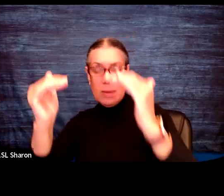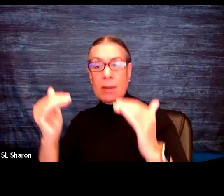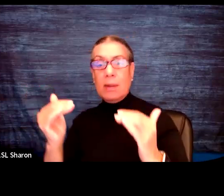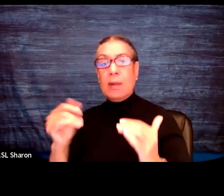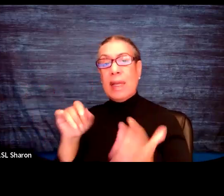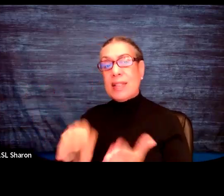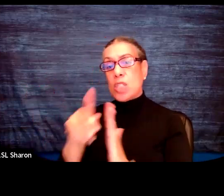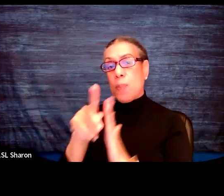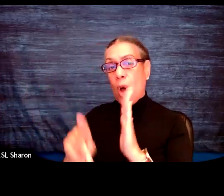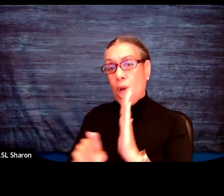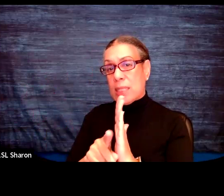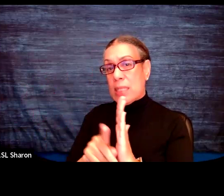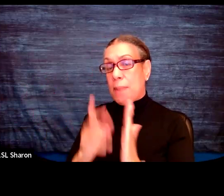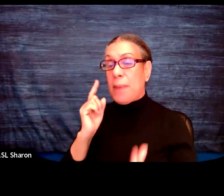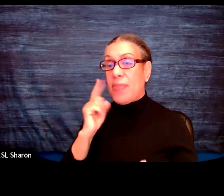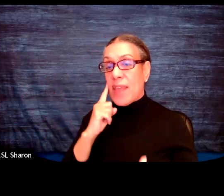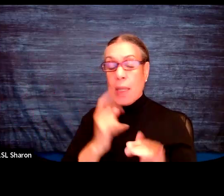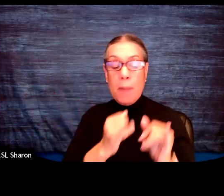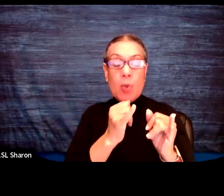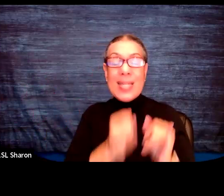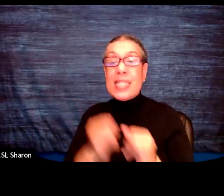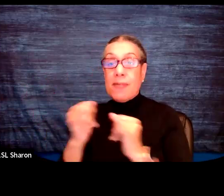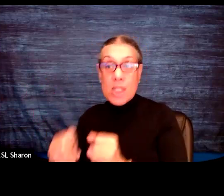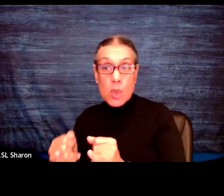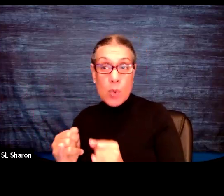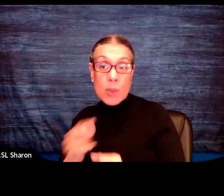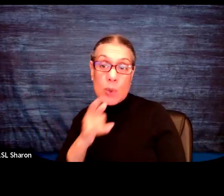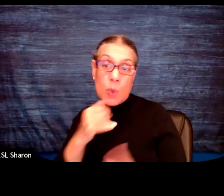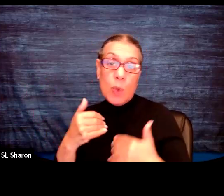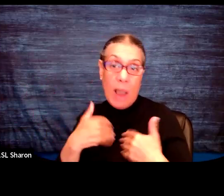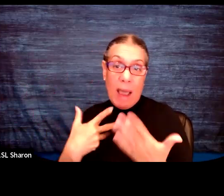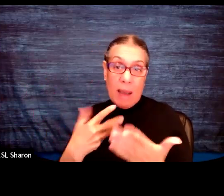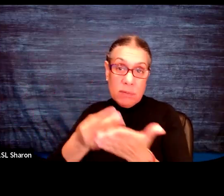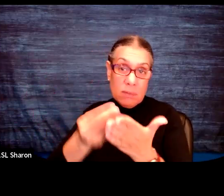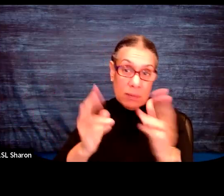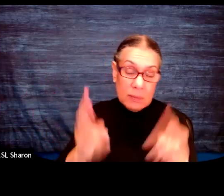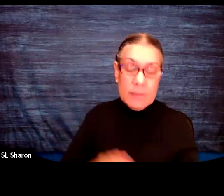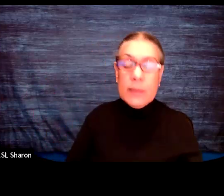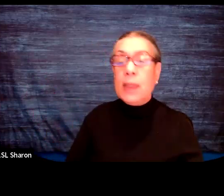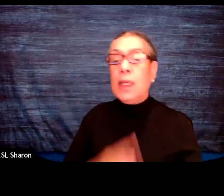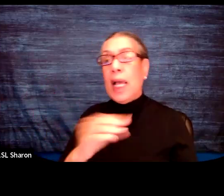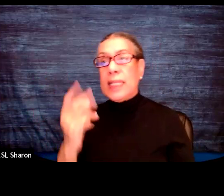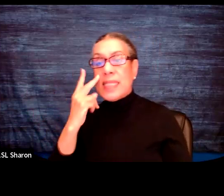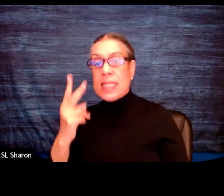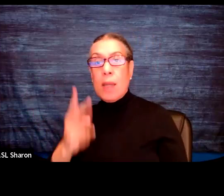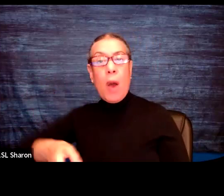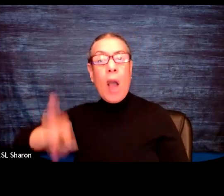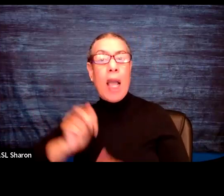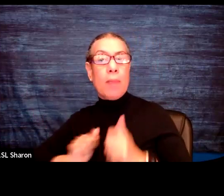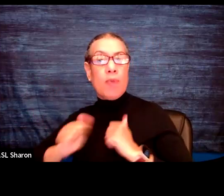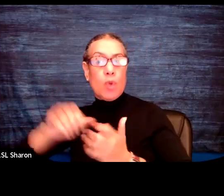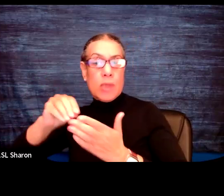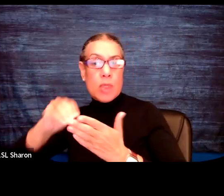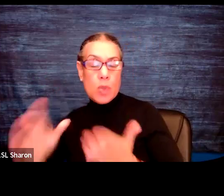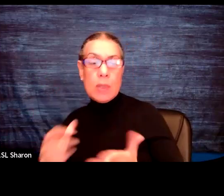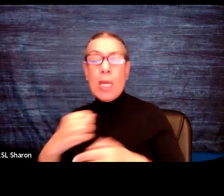the policy can consider individual socioeconomic status, the impact on top performing students, ensuring